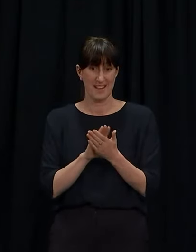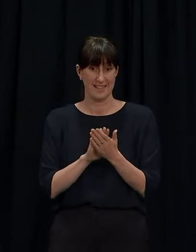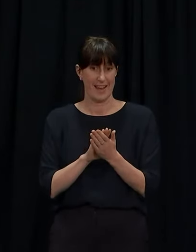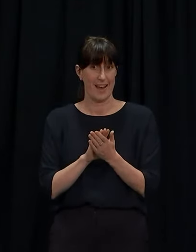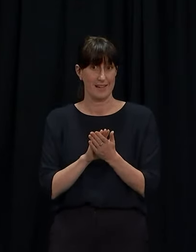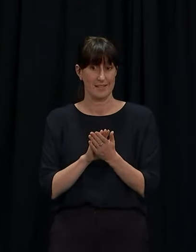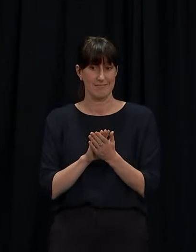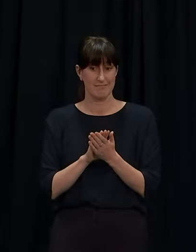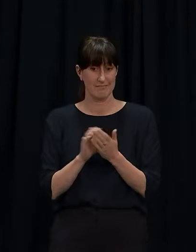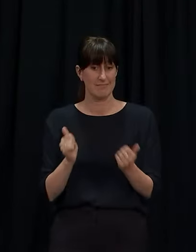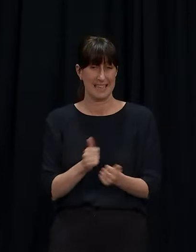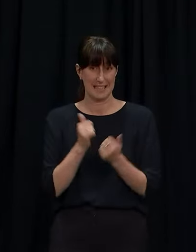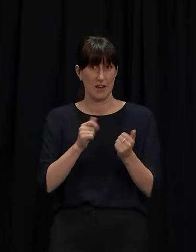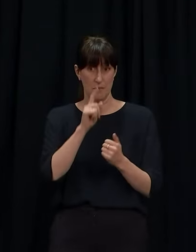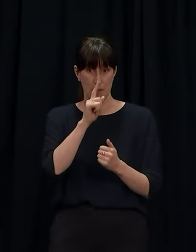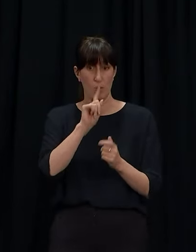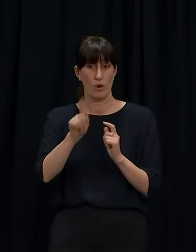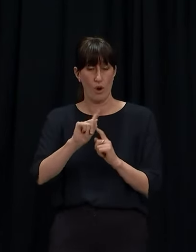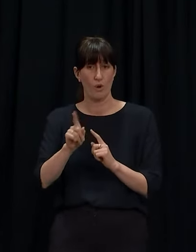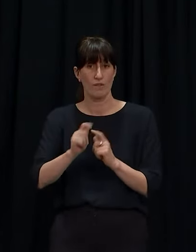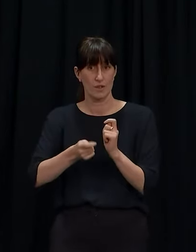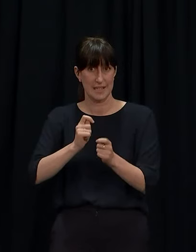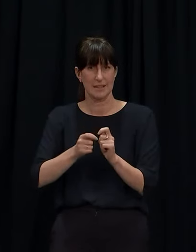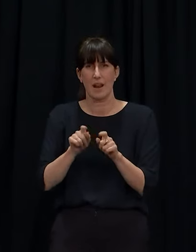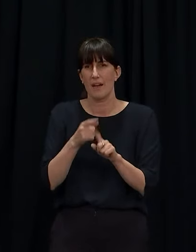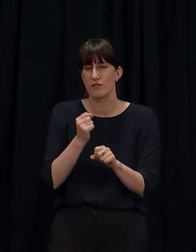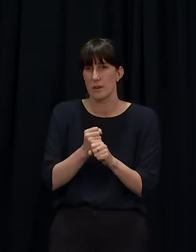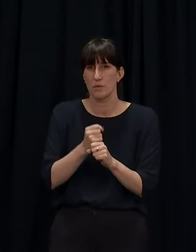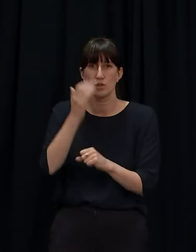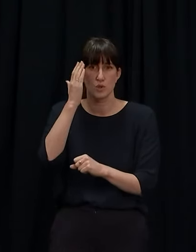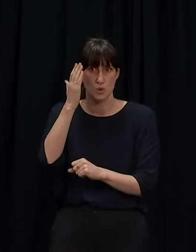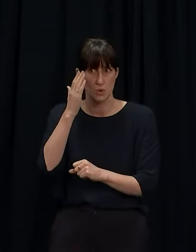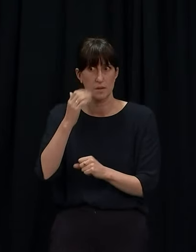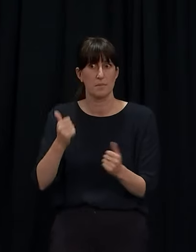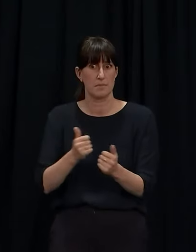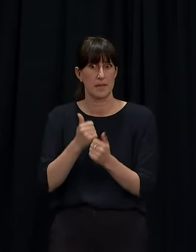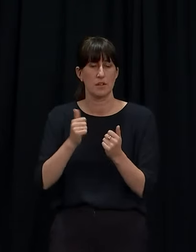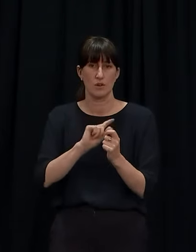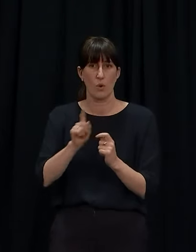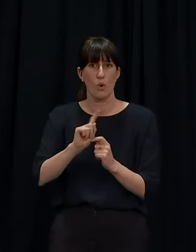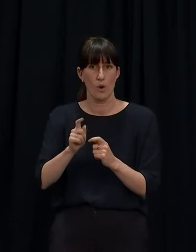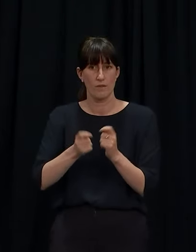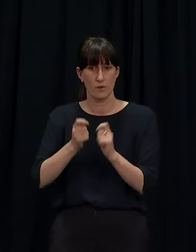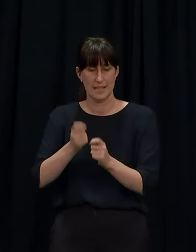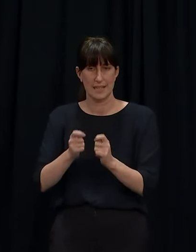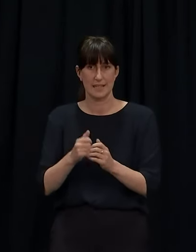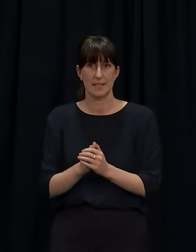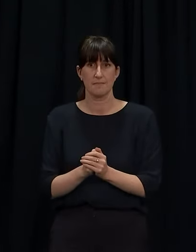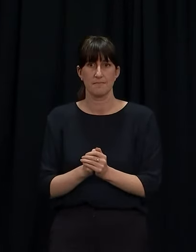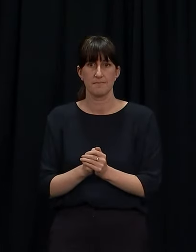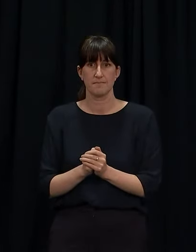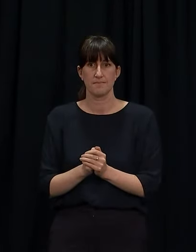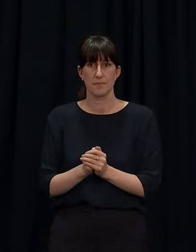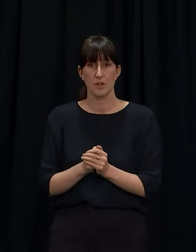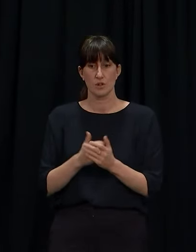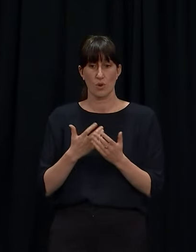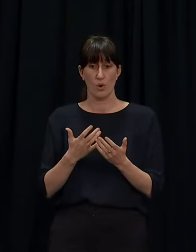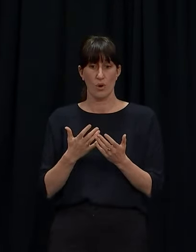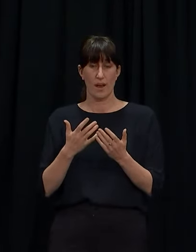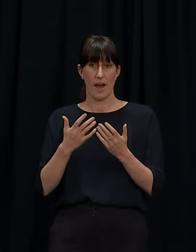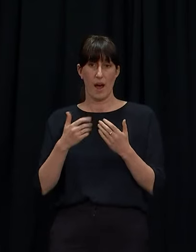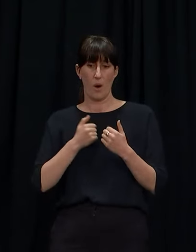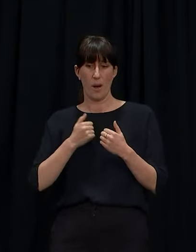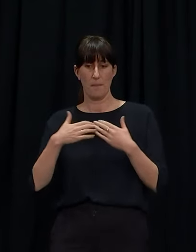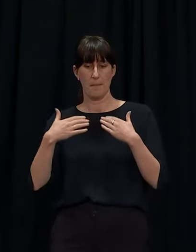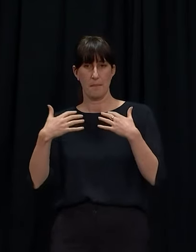some large settings such as schools. In these instances, communities have been directly informed by the local public health unit